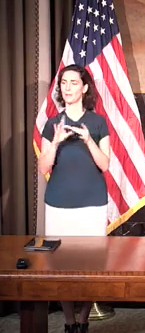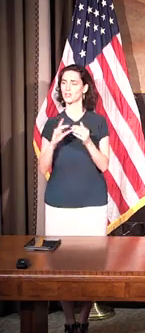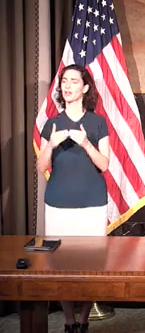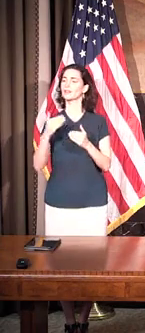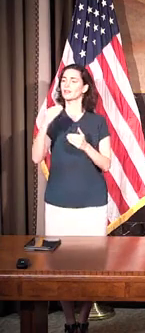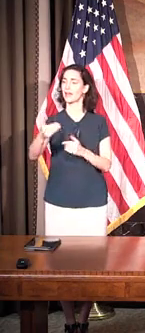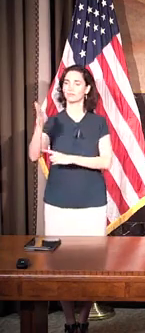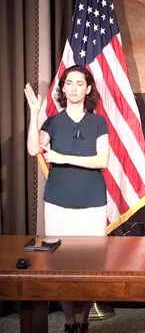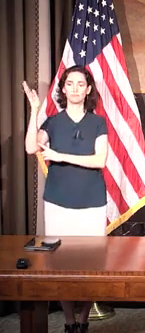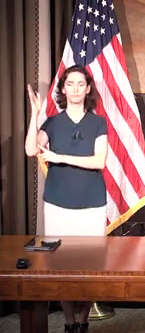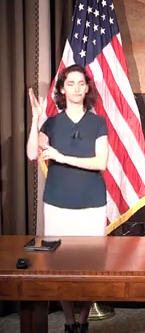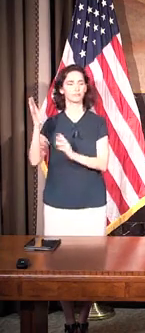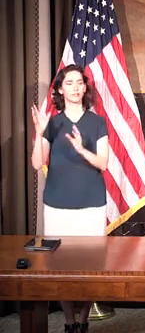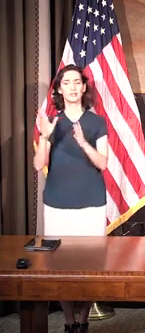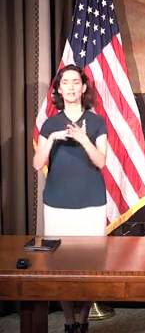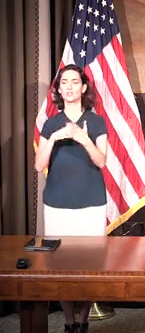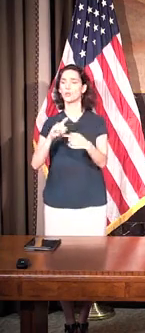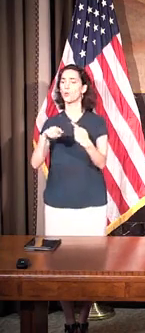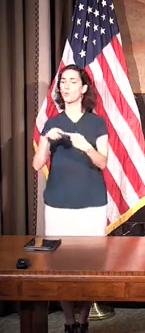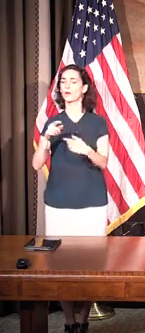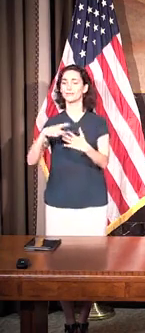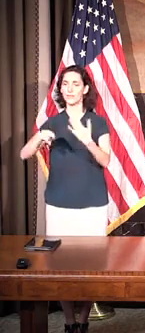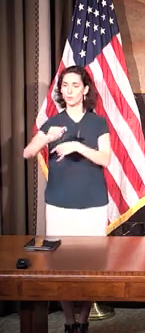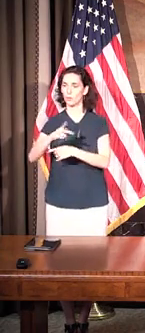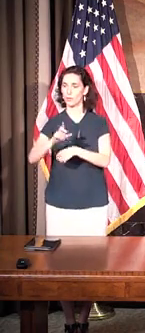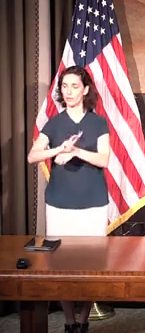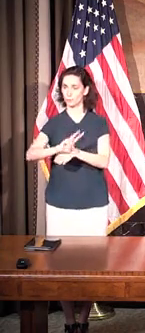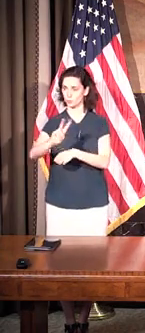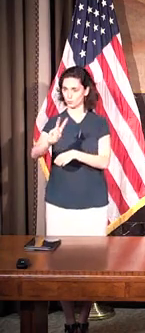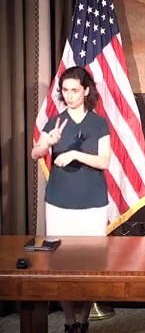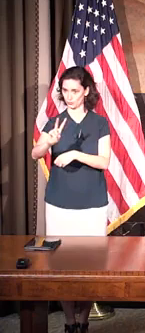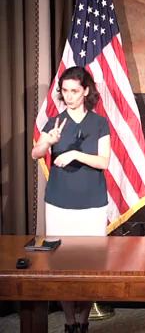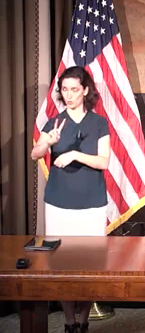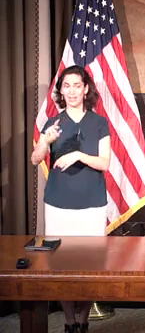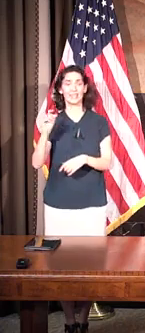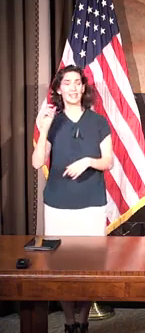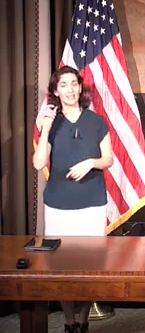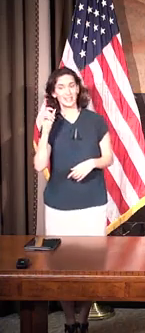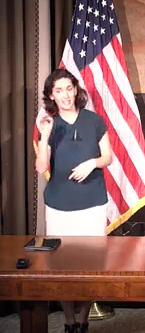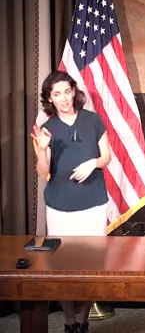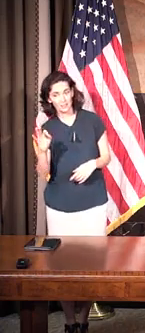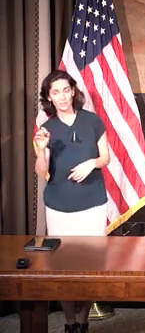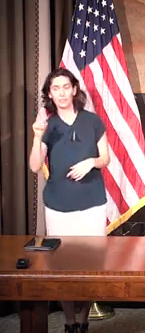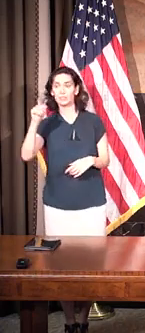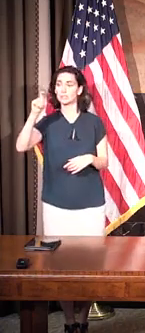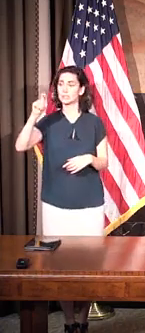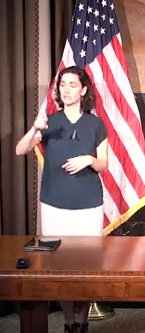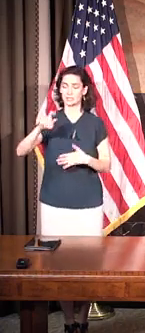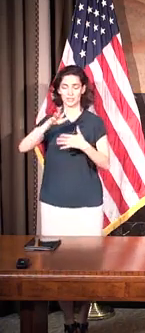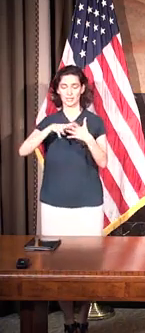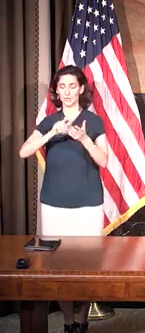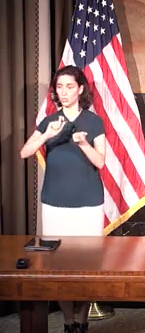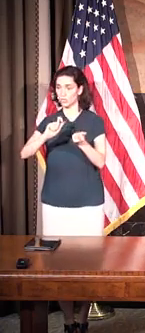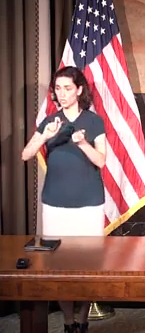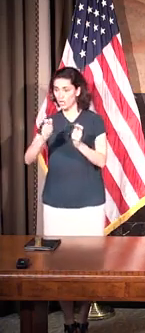scheduled press conference will be at 2 p.m. next Thursday. If there's a need to deviate from that